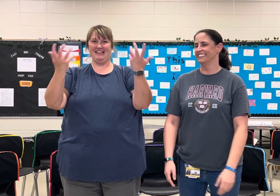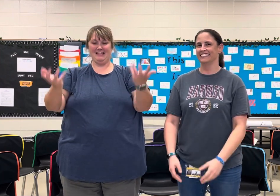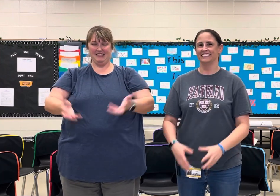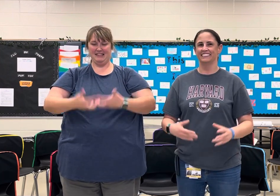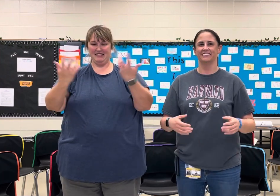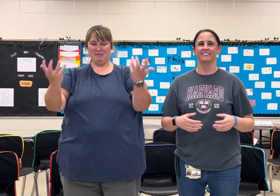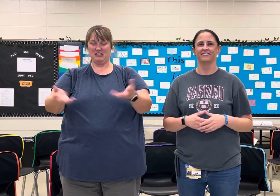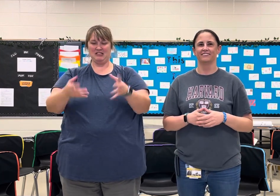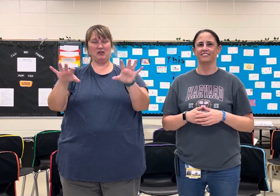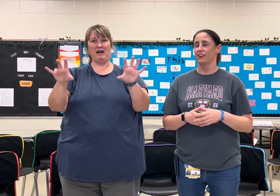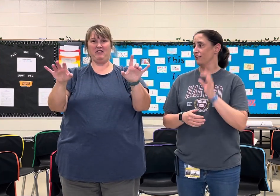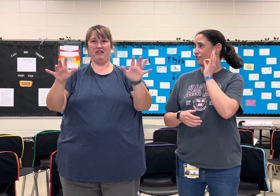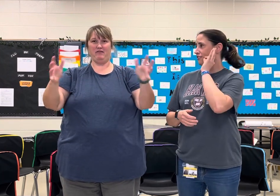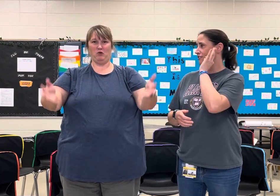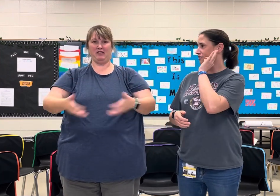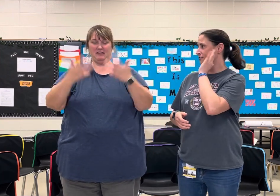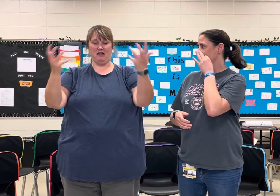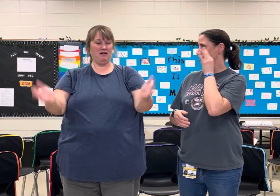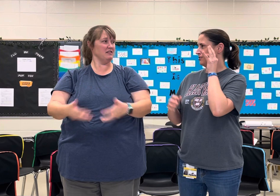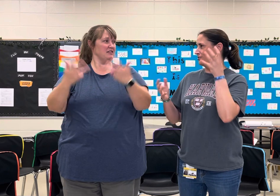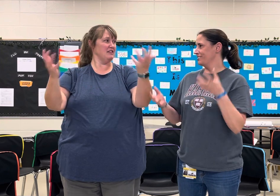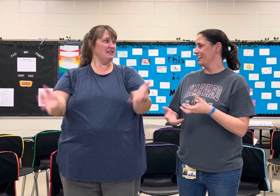Salad. Imagine like you have the fork and tongue. Fruit salad.